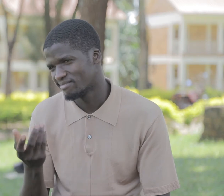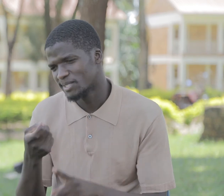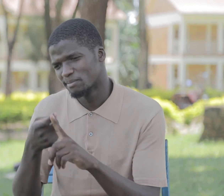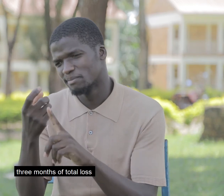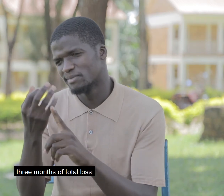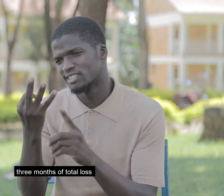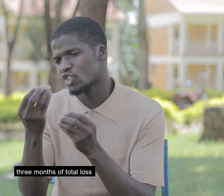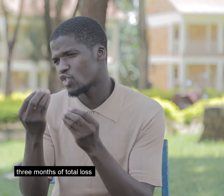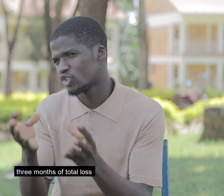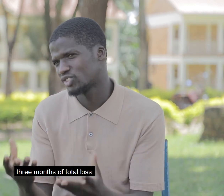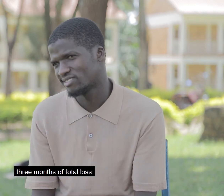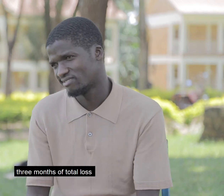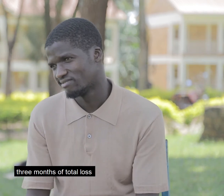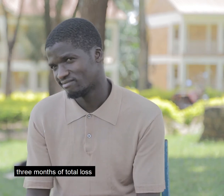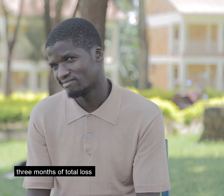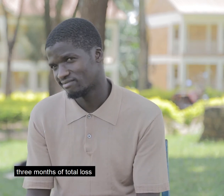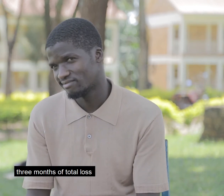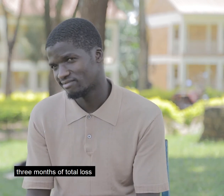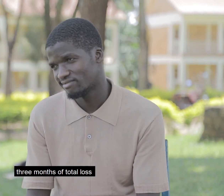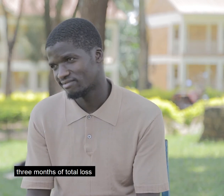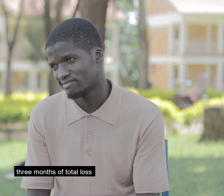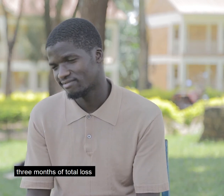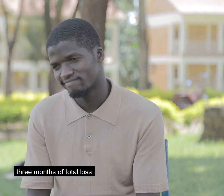mind. 3 months of total loss.